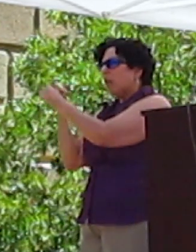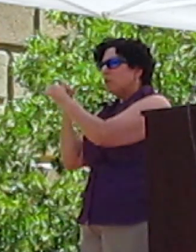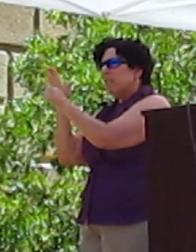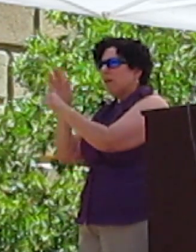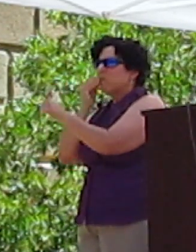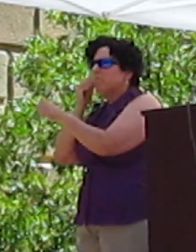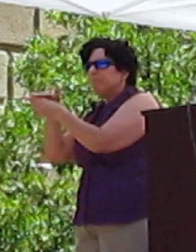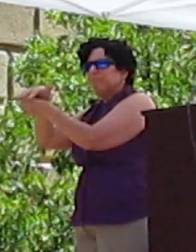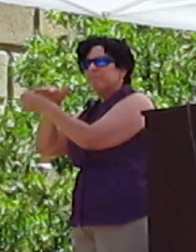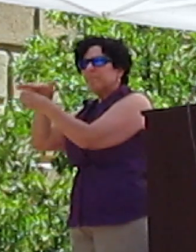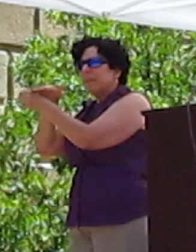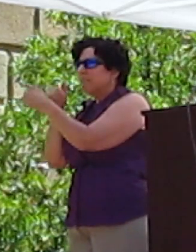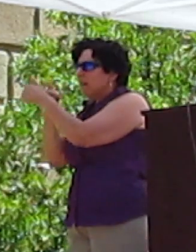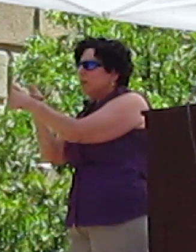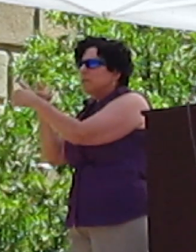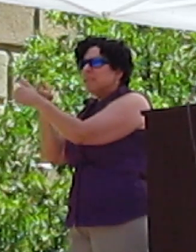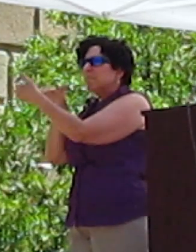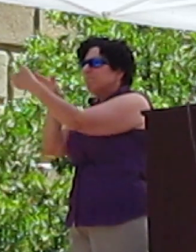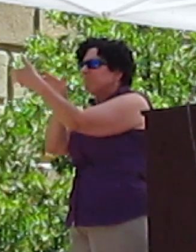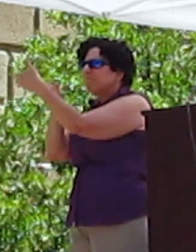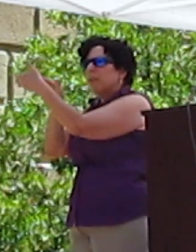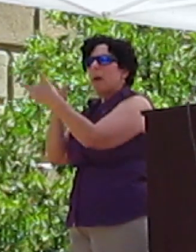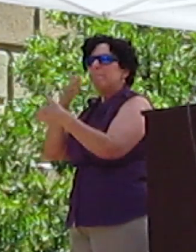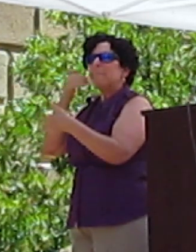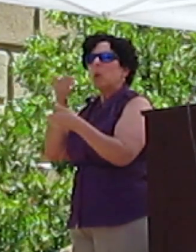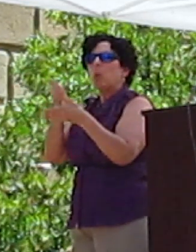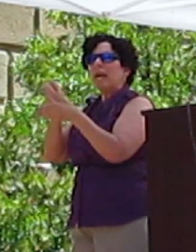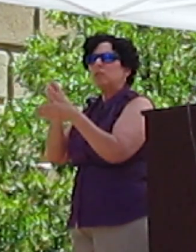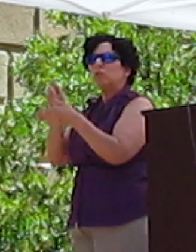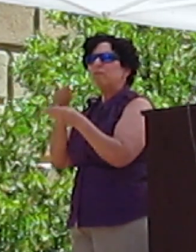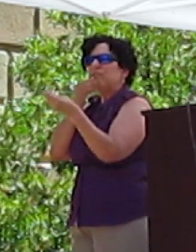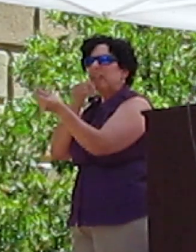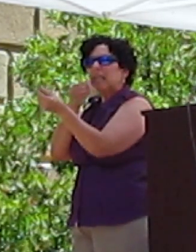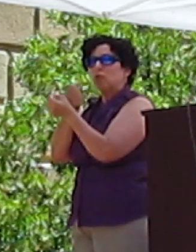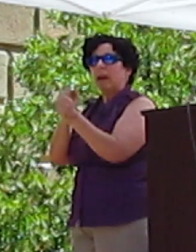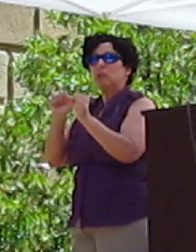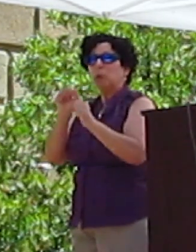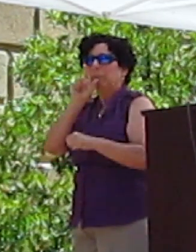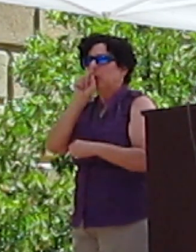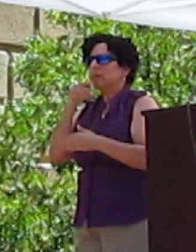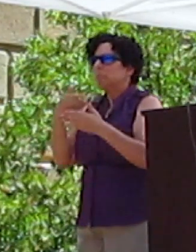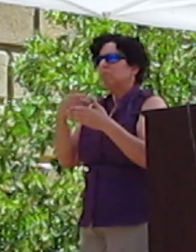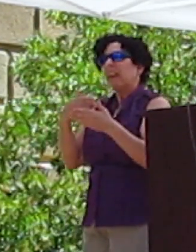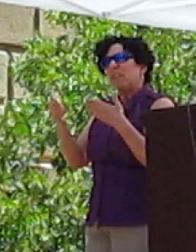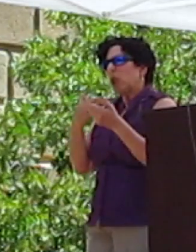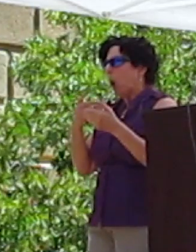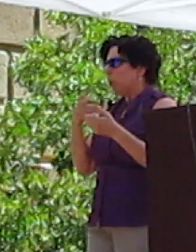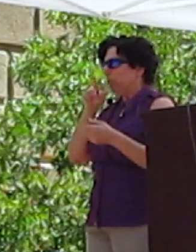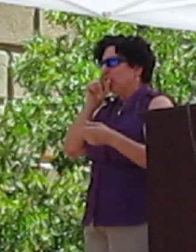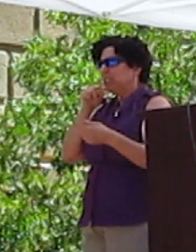habitats. His research is helping him find better ways to feed rescue birds so they can eat, even if they're in an unfamiliar